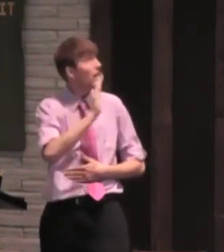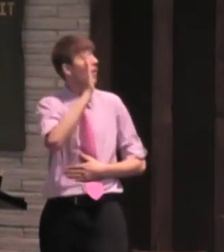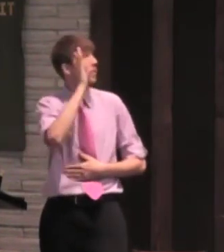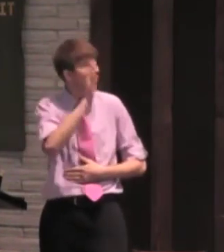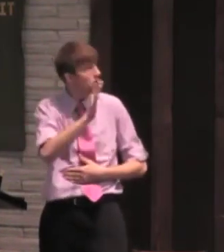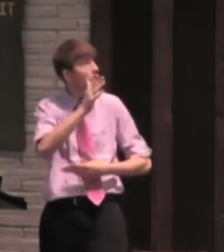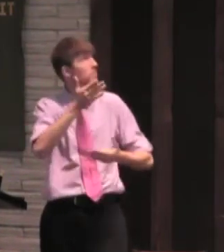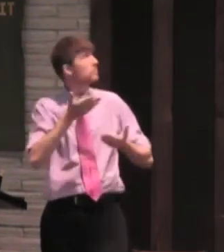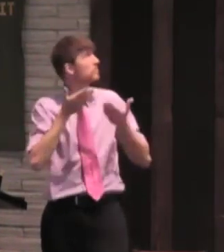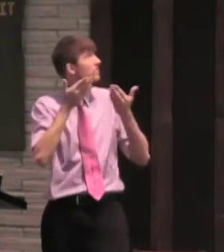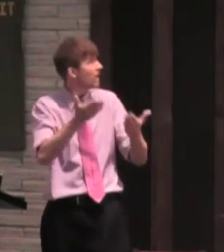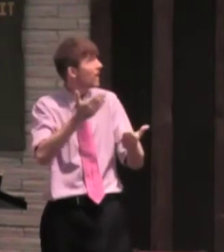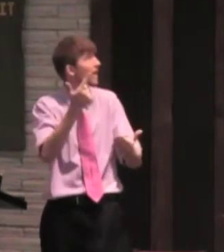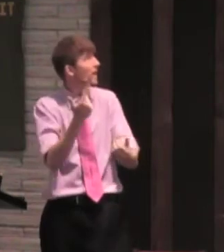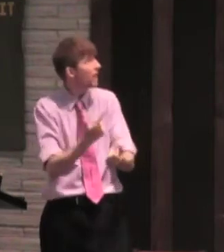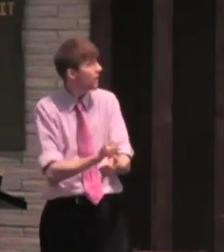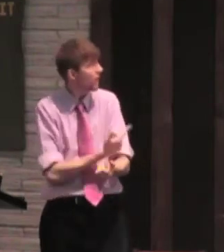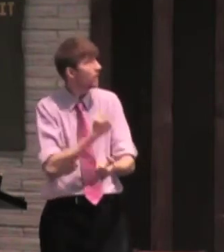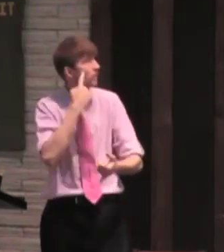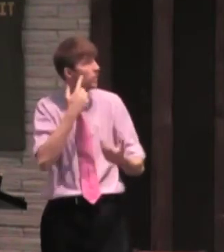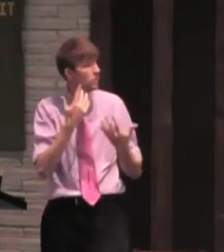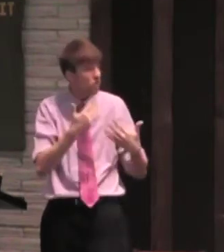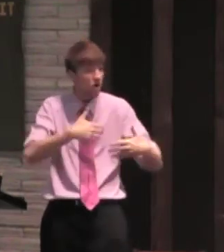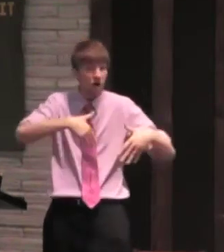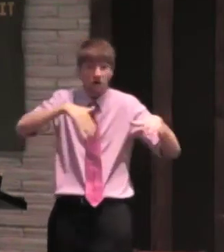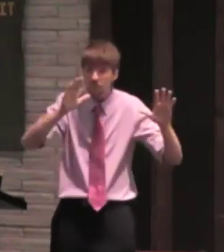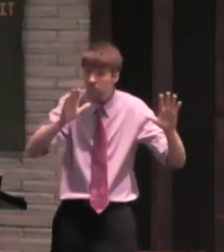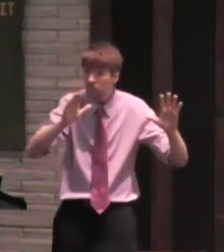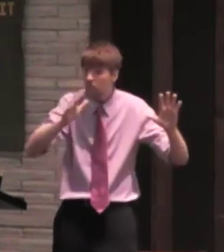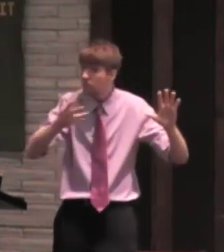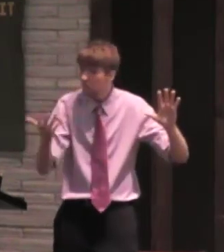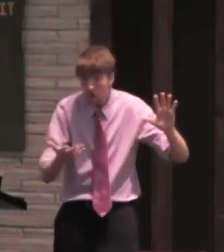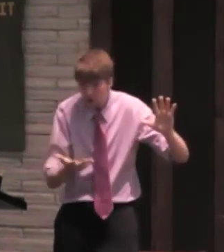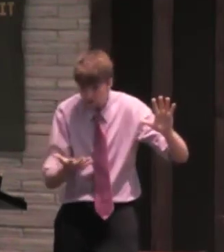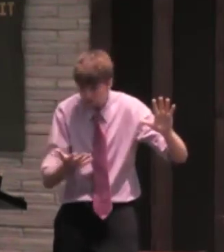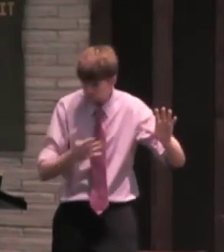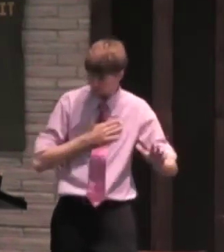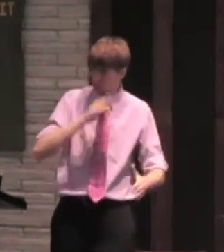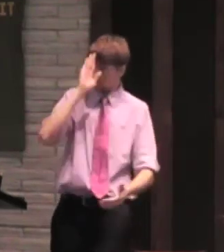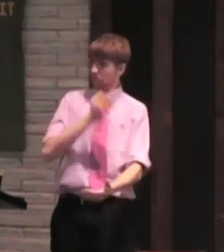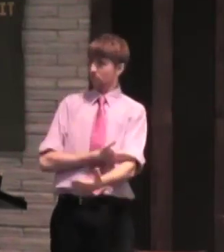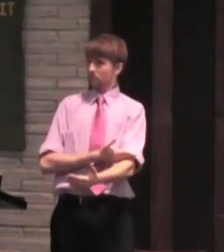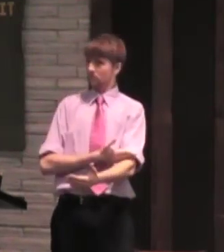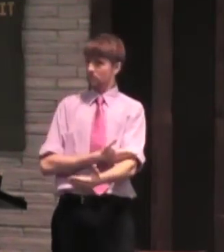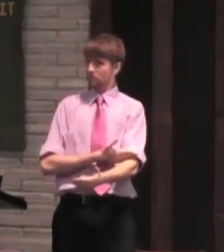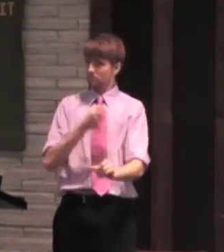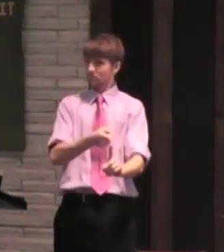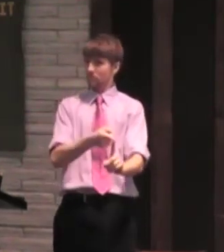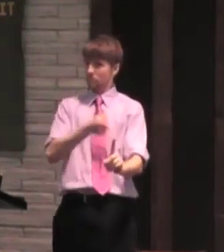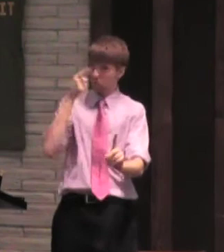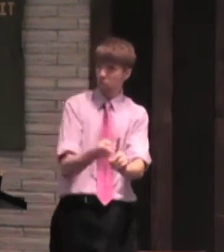So Abraham basically said, God will provide the lamb for the burnt offering, which will be my son.